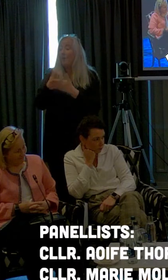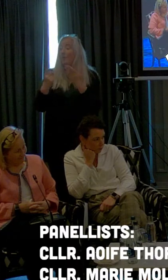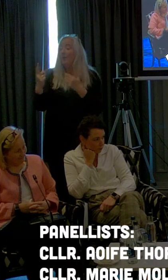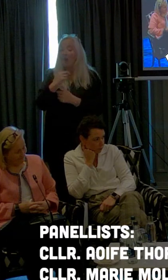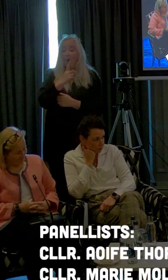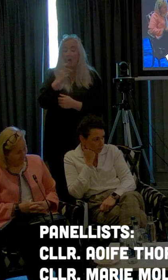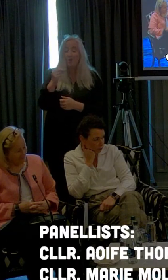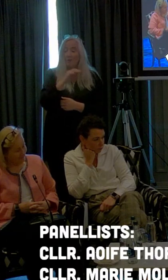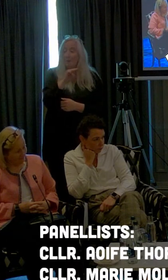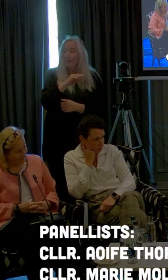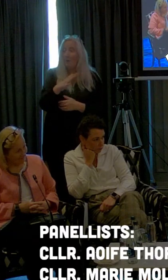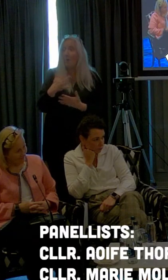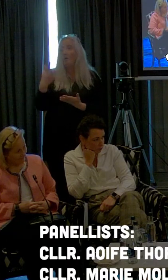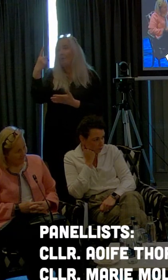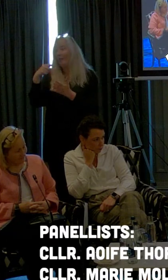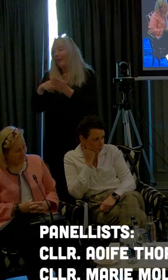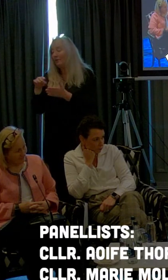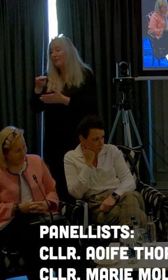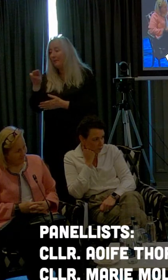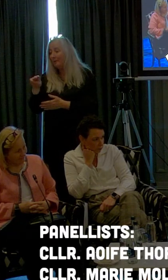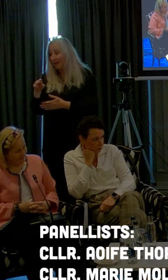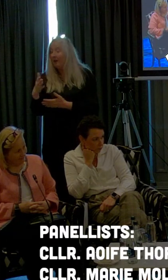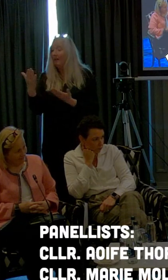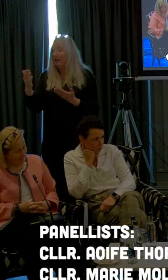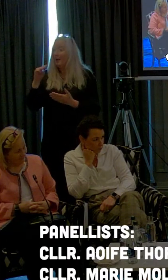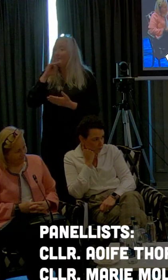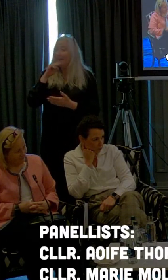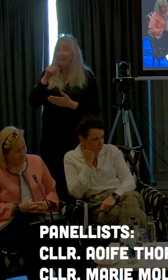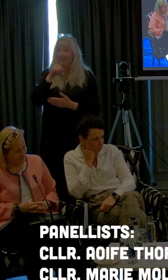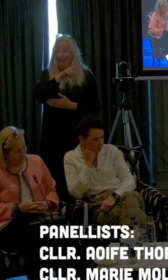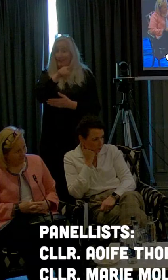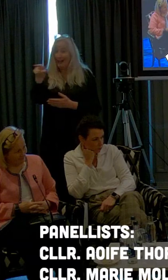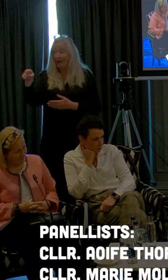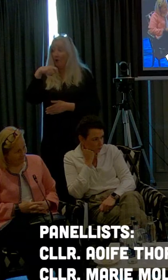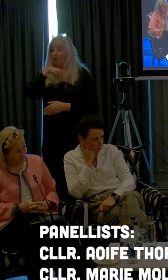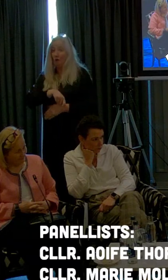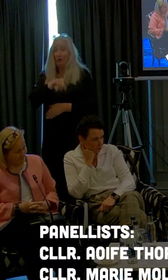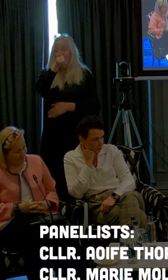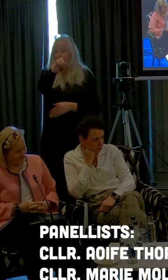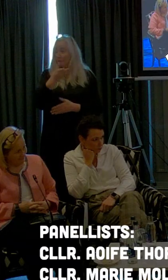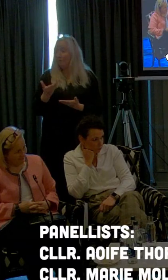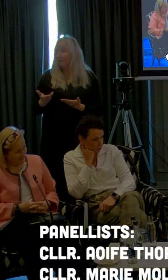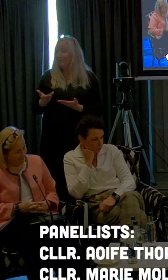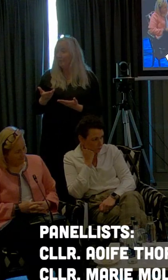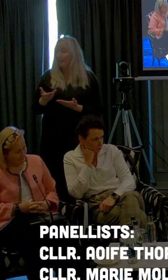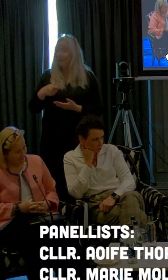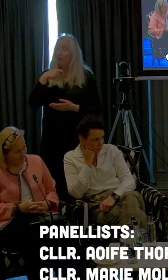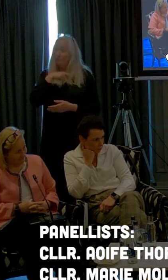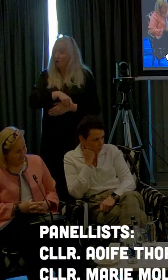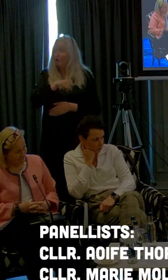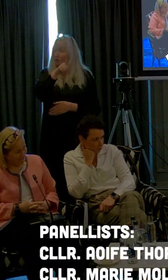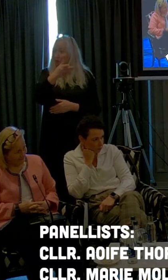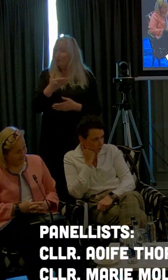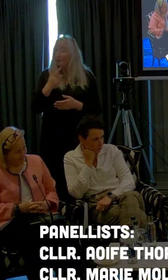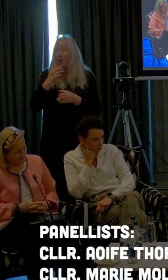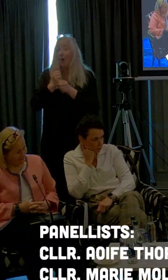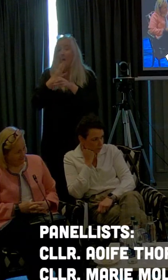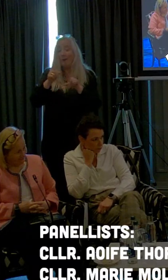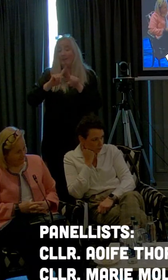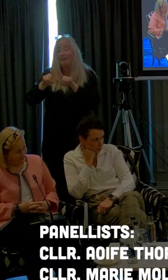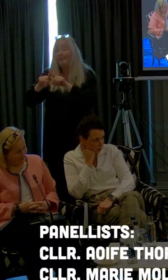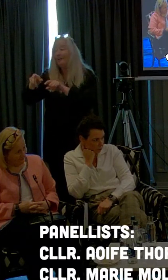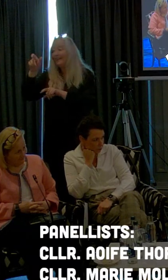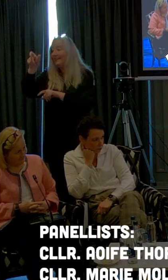if it's 1,000 people, that they put their trust in you. They give you number one to say, of all the candidates that's